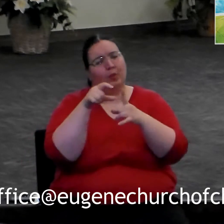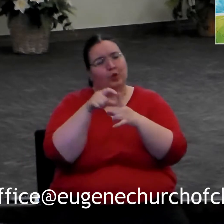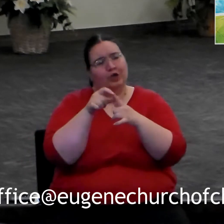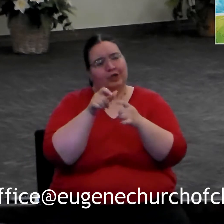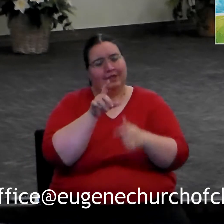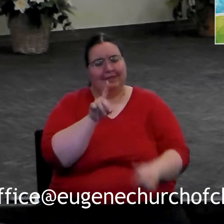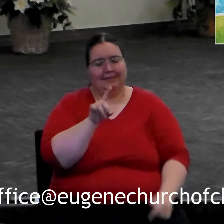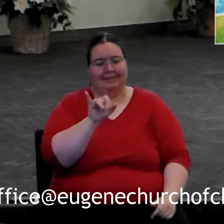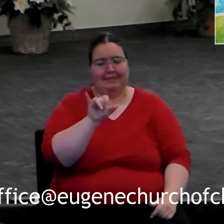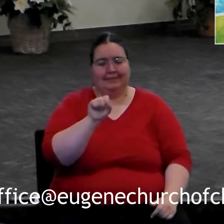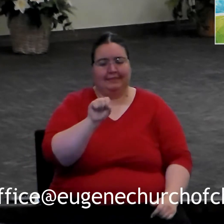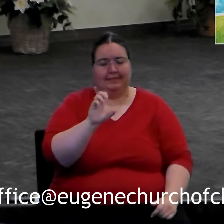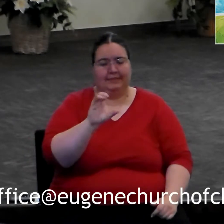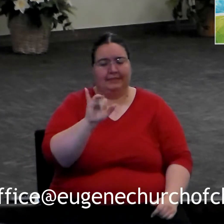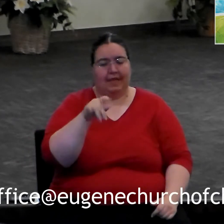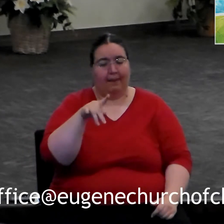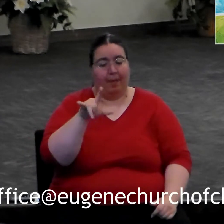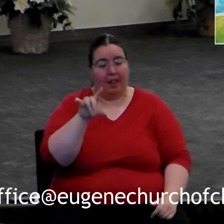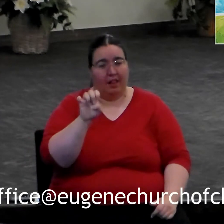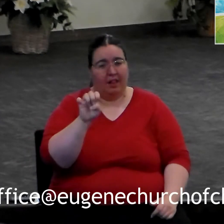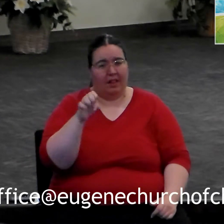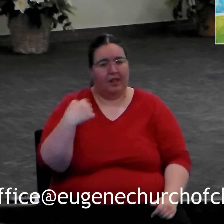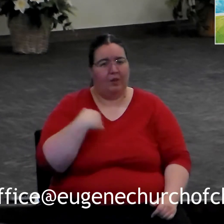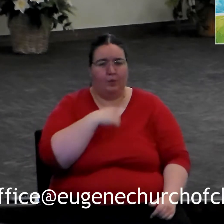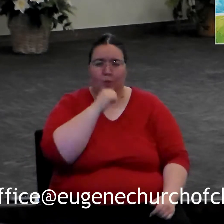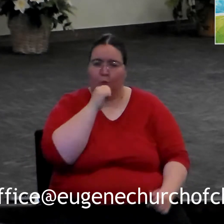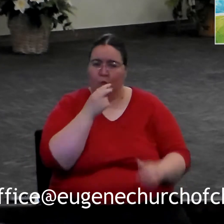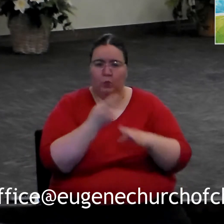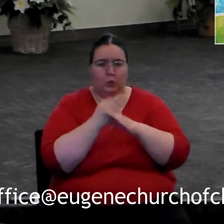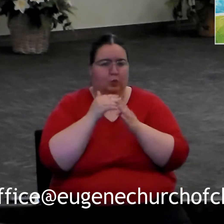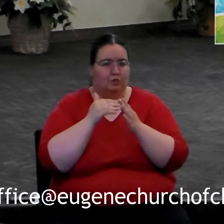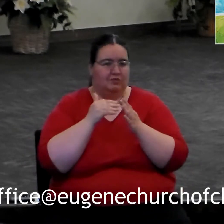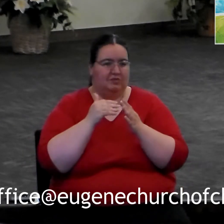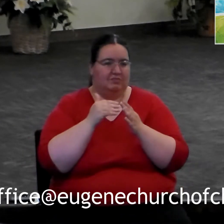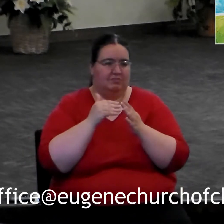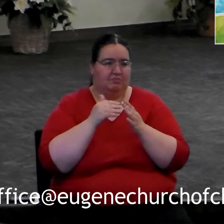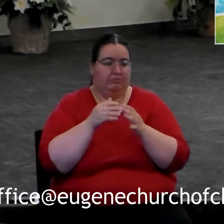follows. And some of us have an easier time following than others.